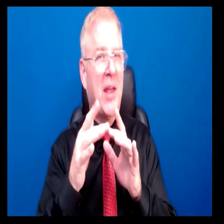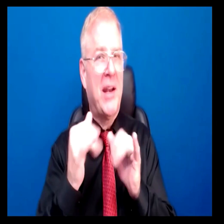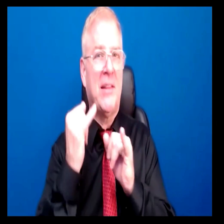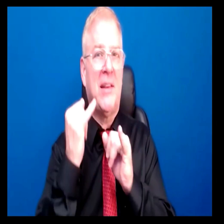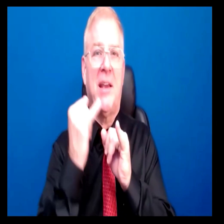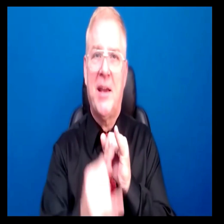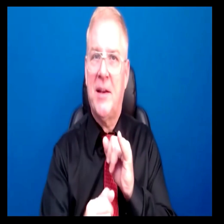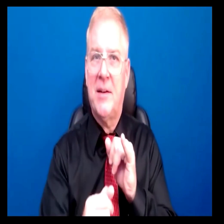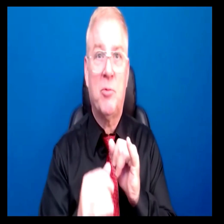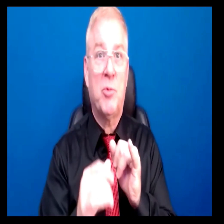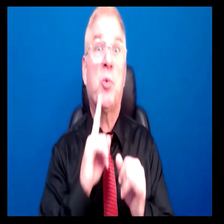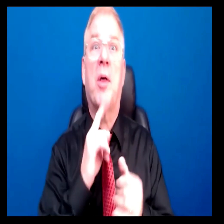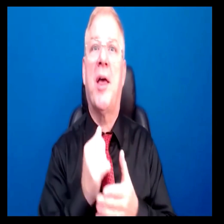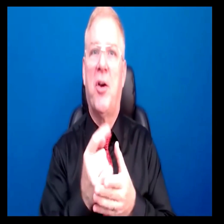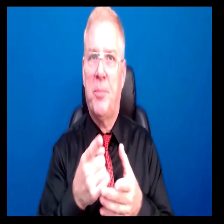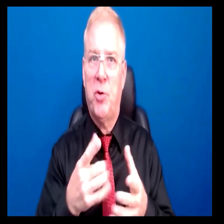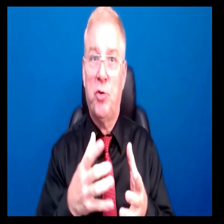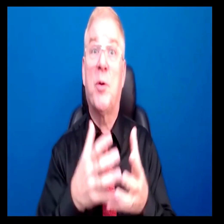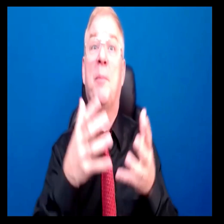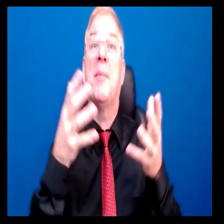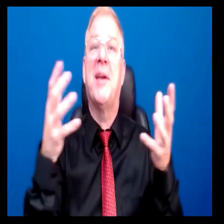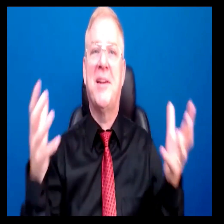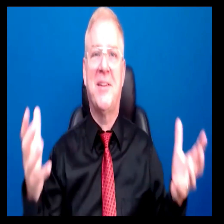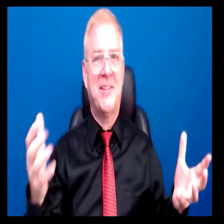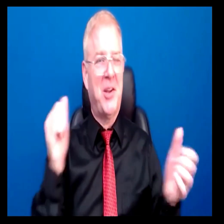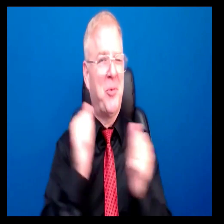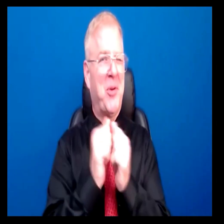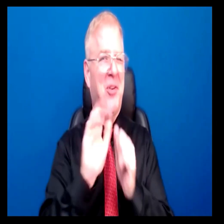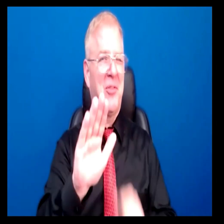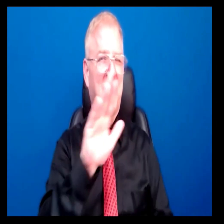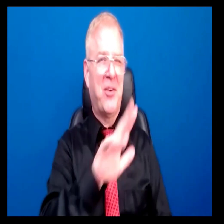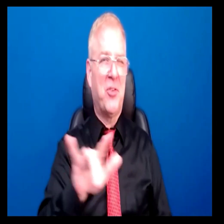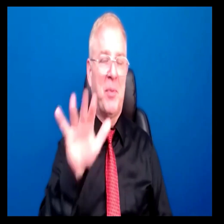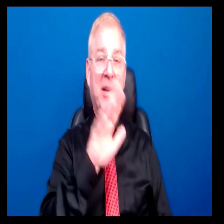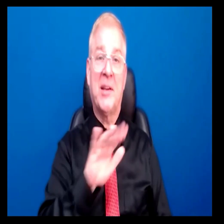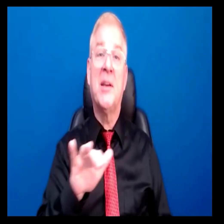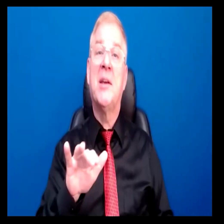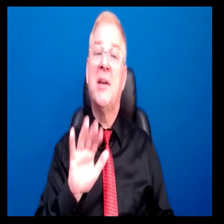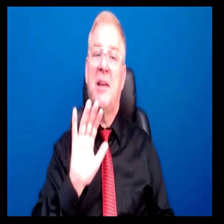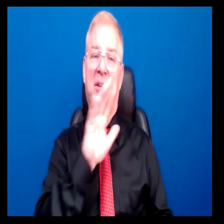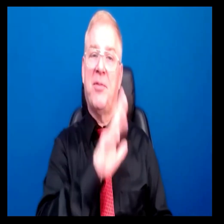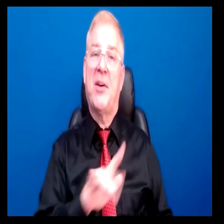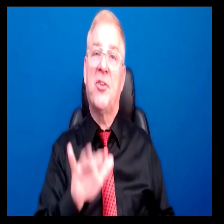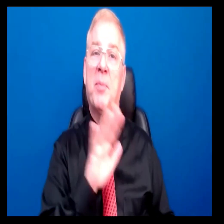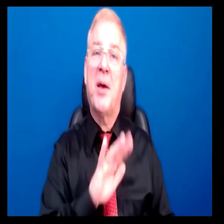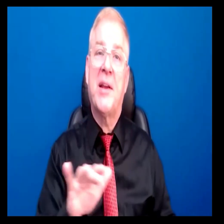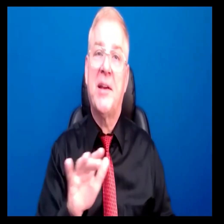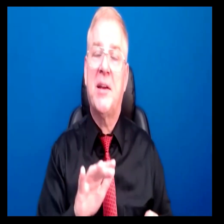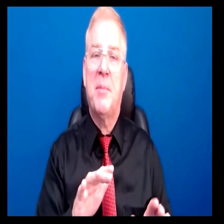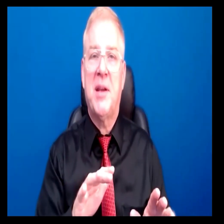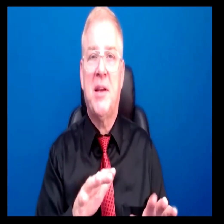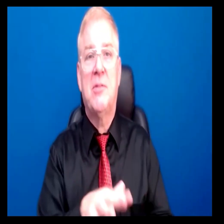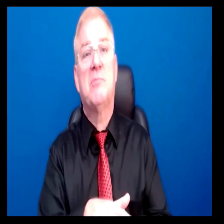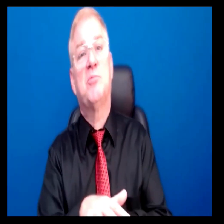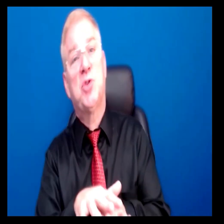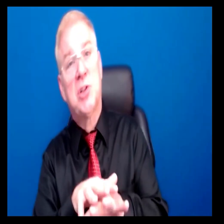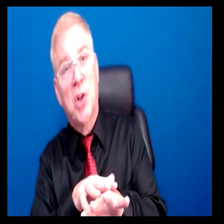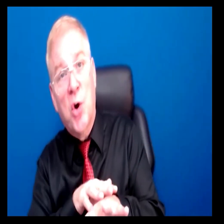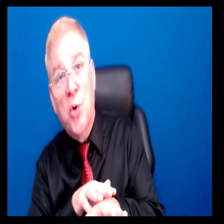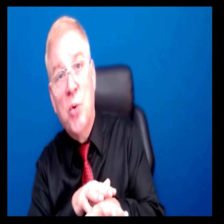a website at the end, which will help you tremendously with your fingerspelling. The fingerspelling can